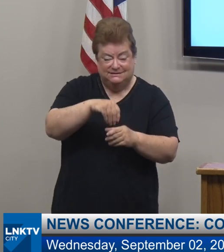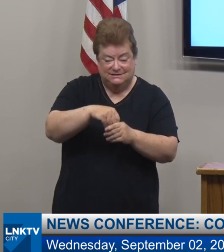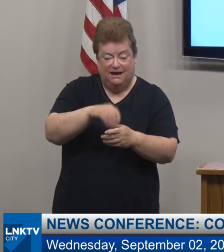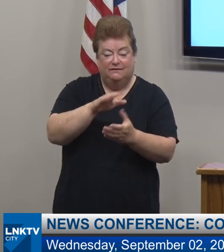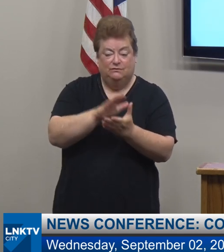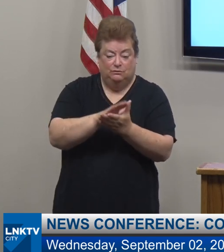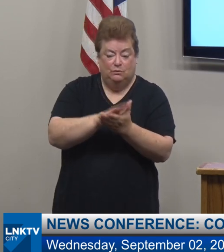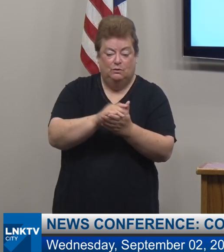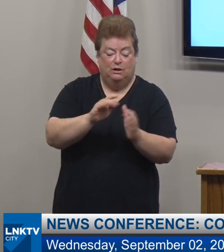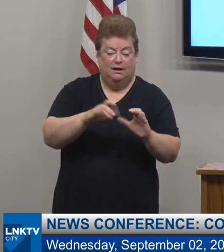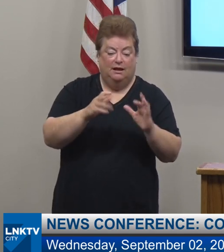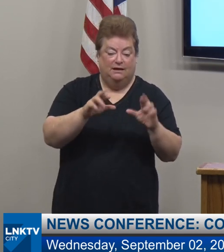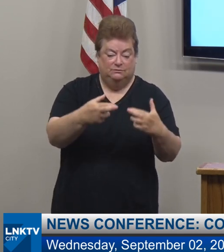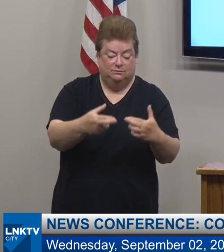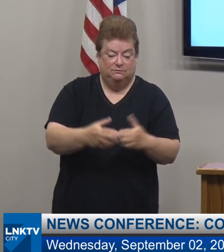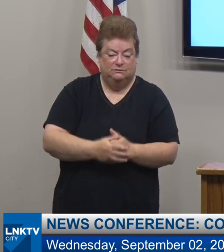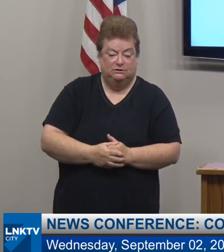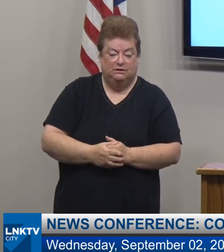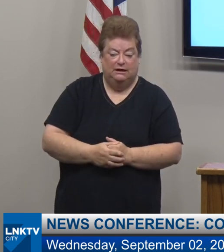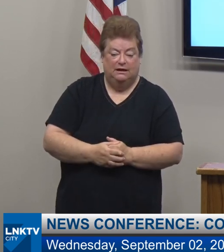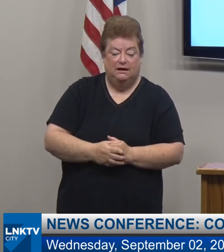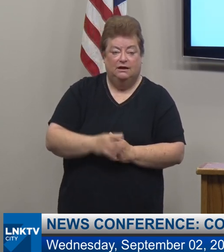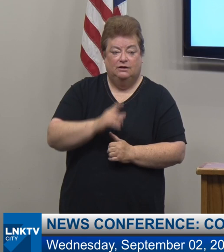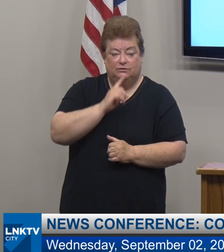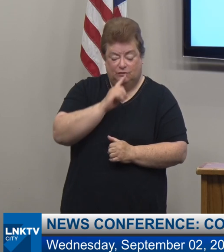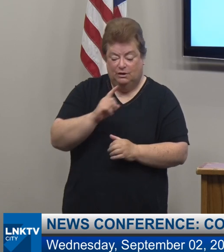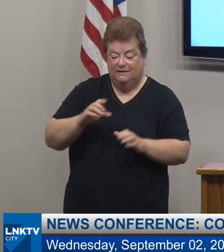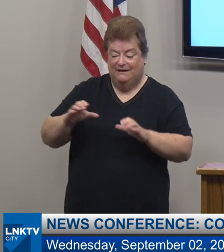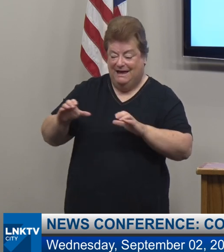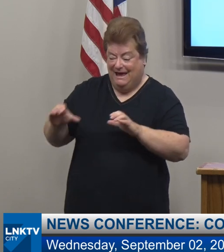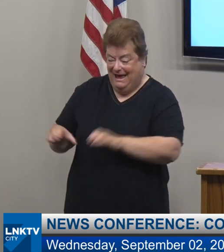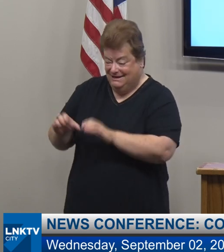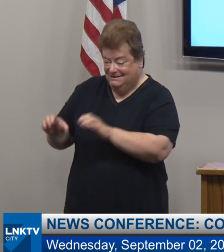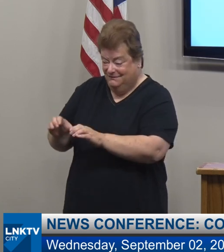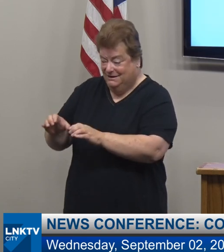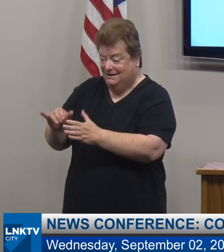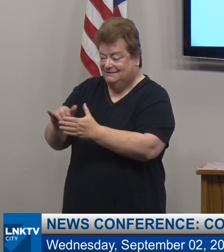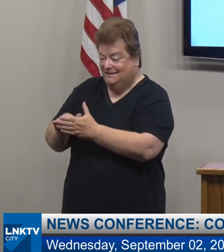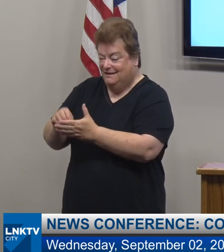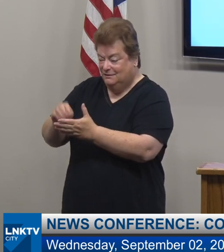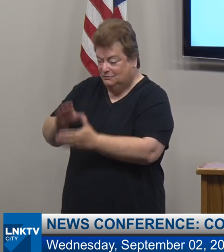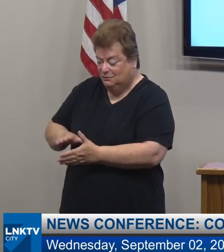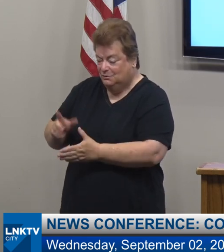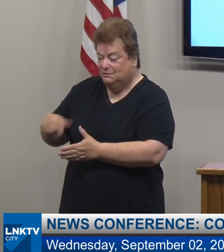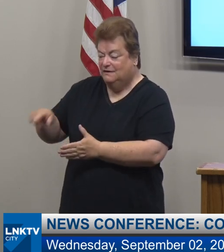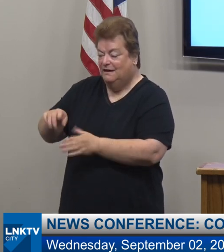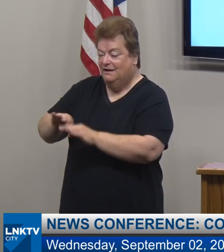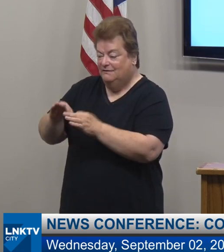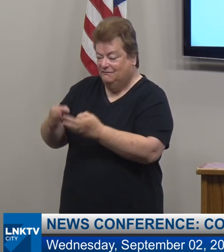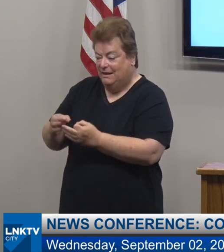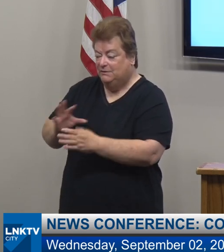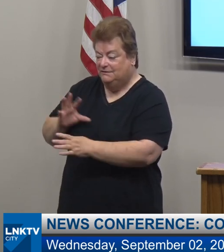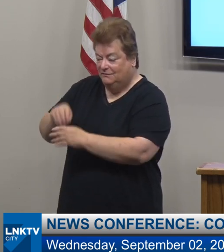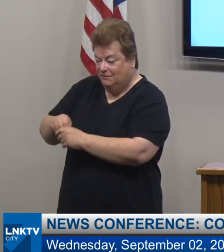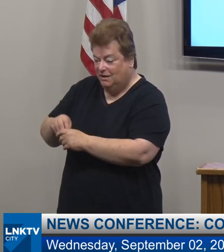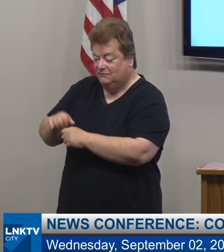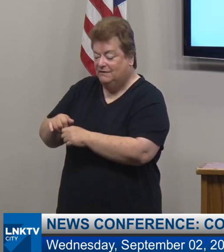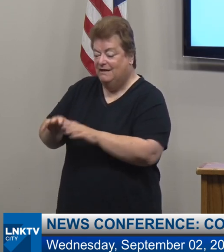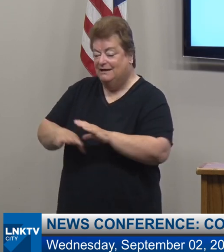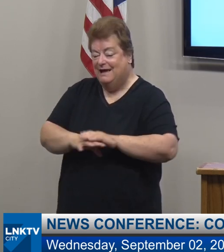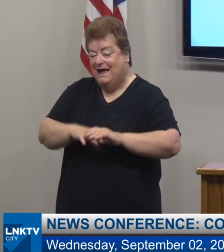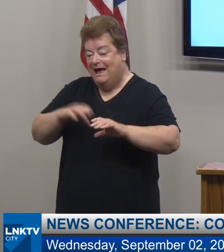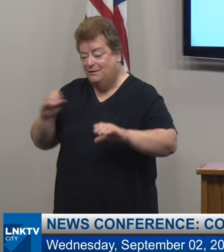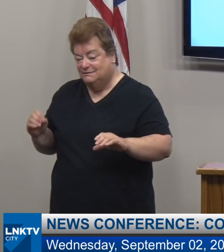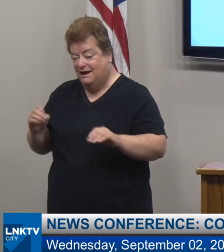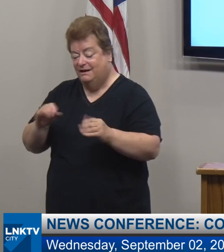and classroom settings. It is truly the activities that students and their families participate in outside of the